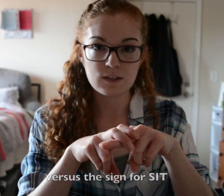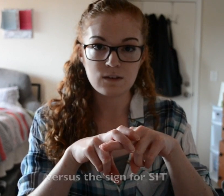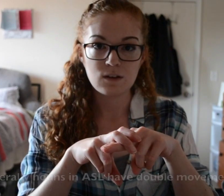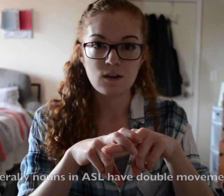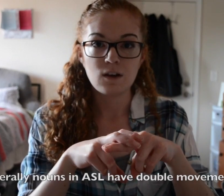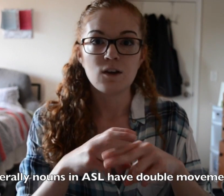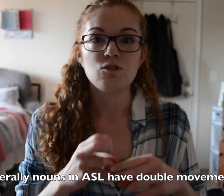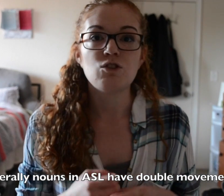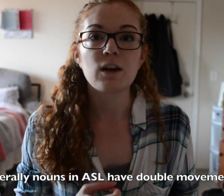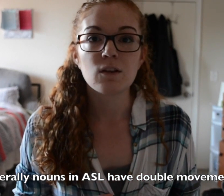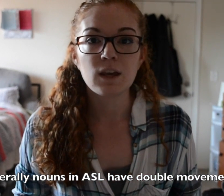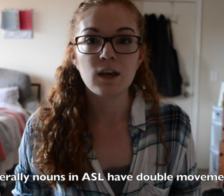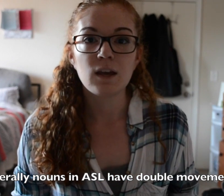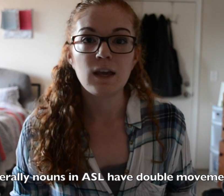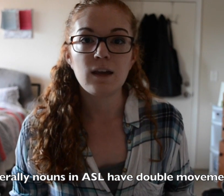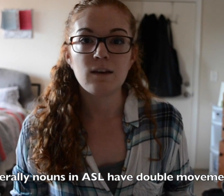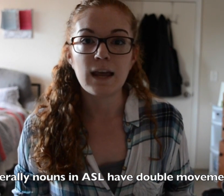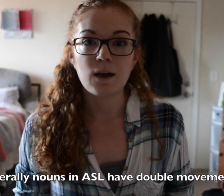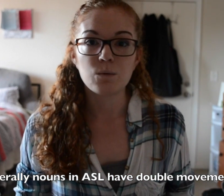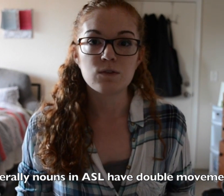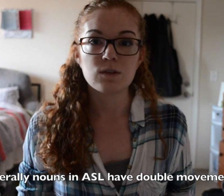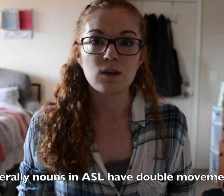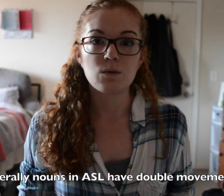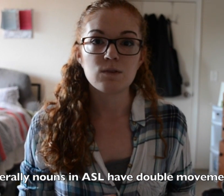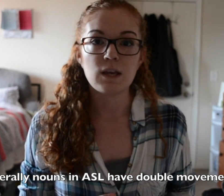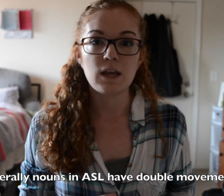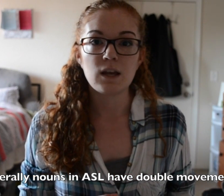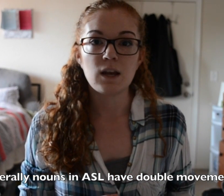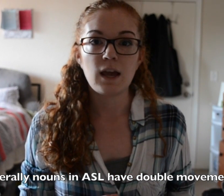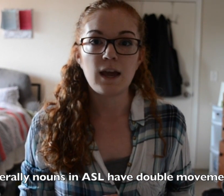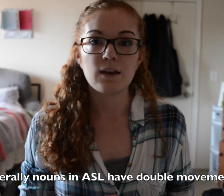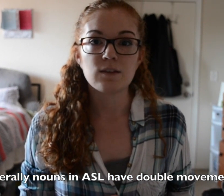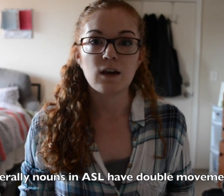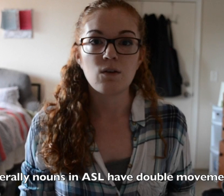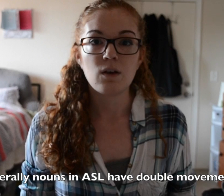sit. Generally, nouns in ASL